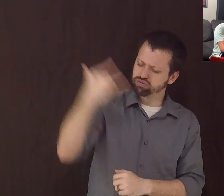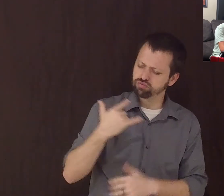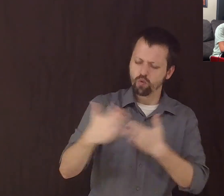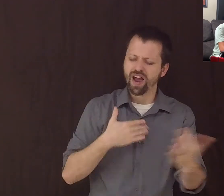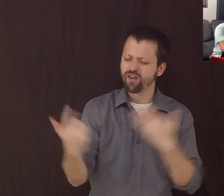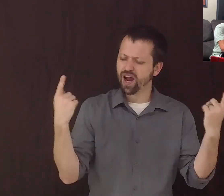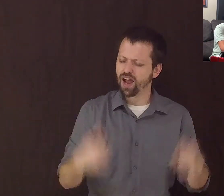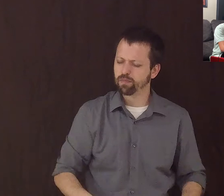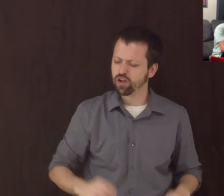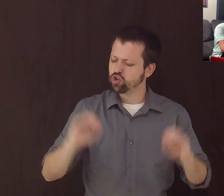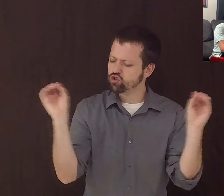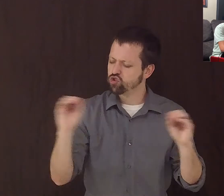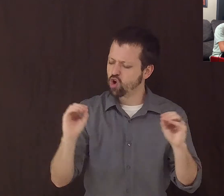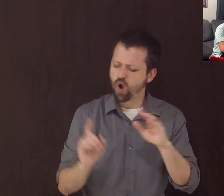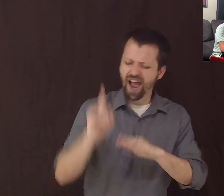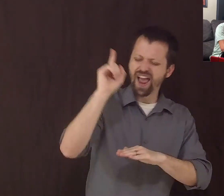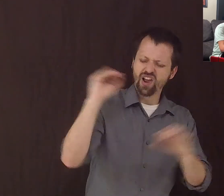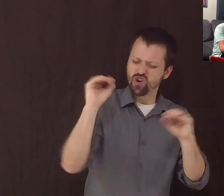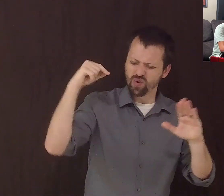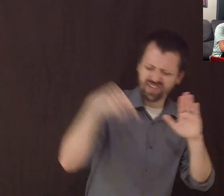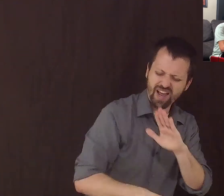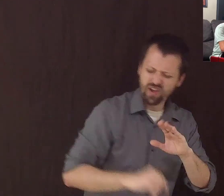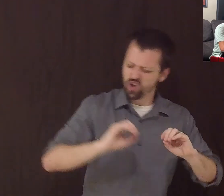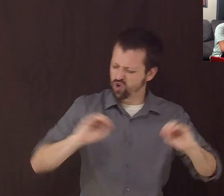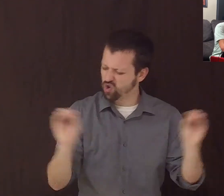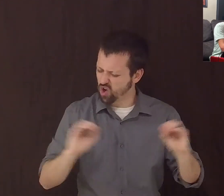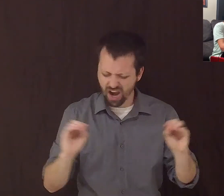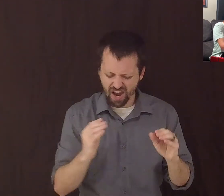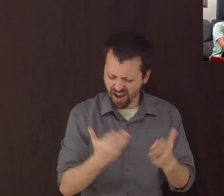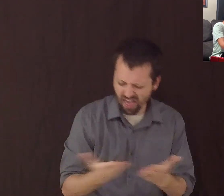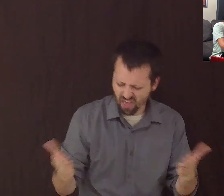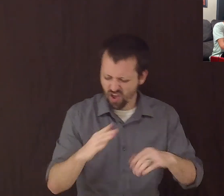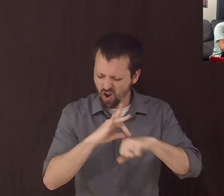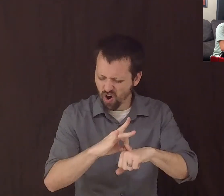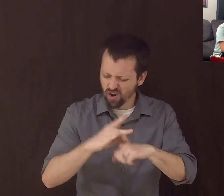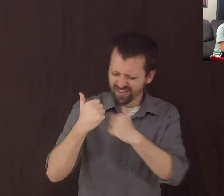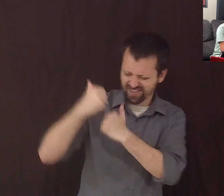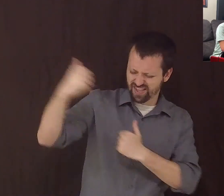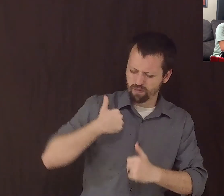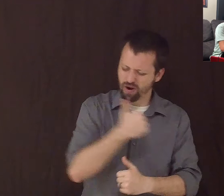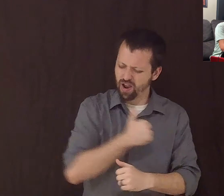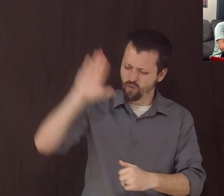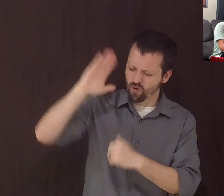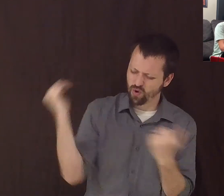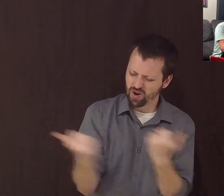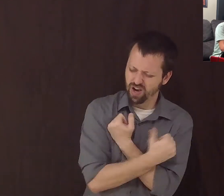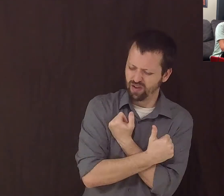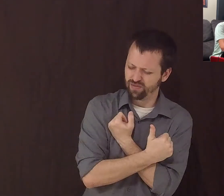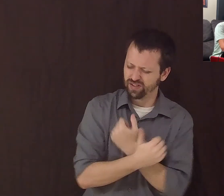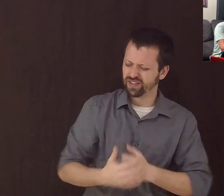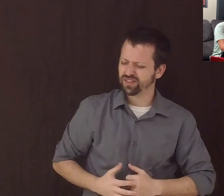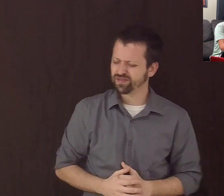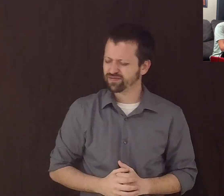No height, no depth, no creature, nothing can separate us from the love of Christ, which is in Christ Jesus our Lord.